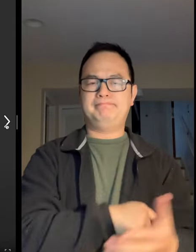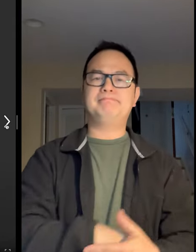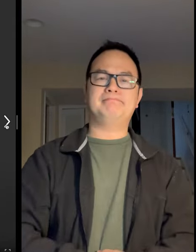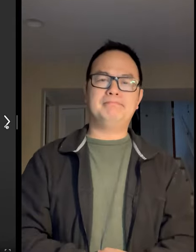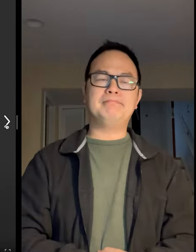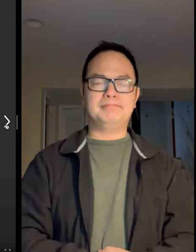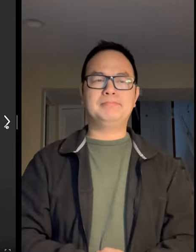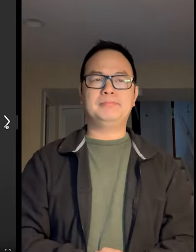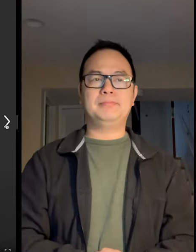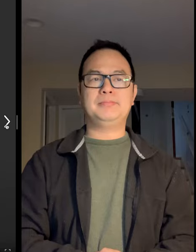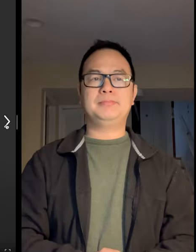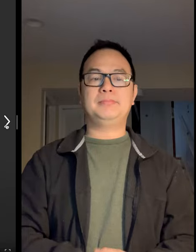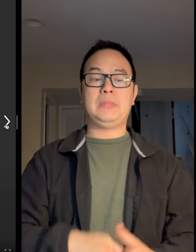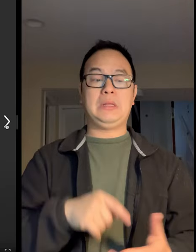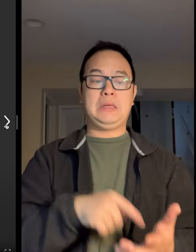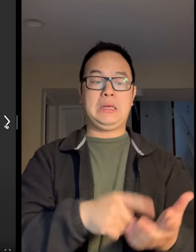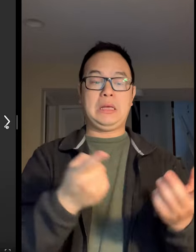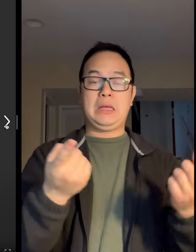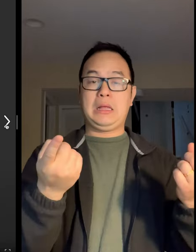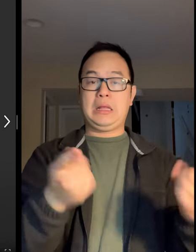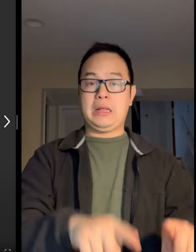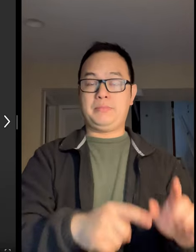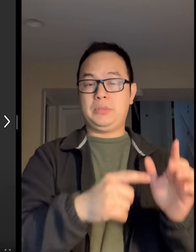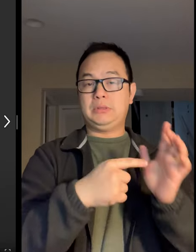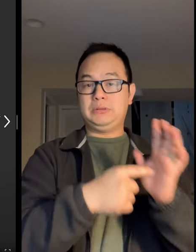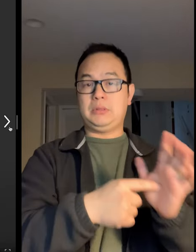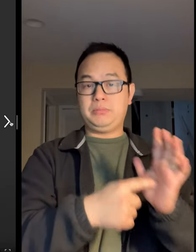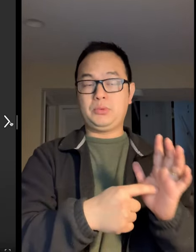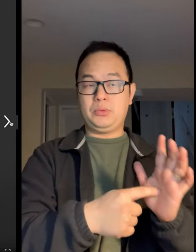is directly introduced in the story of this book.